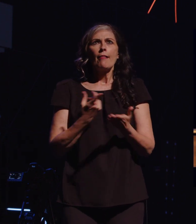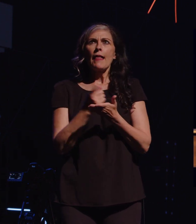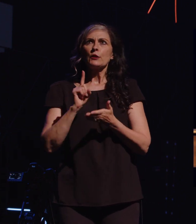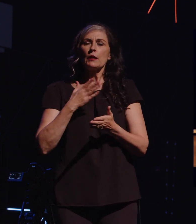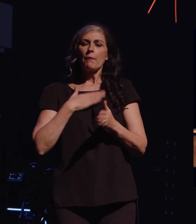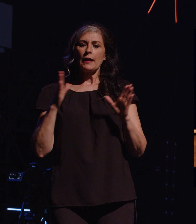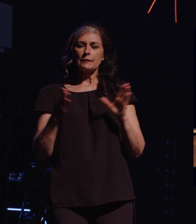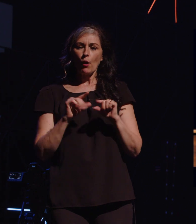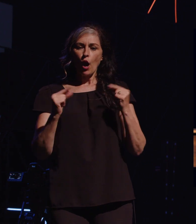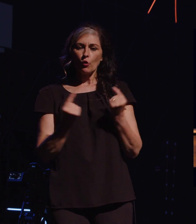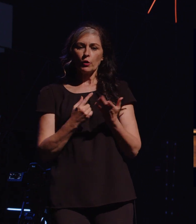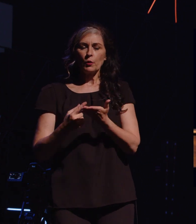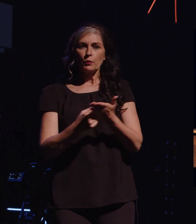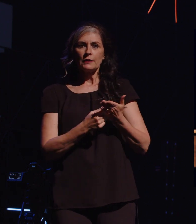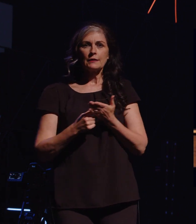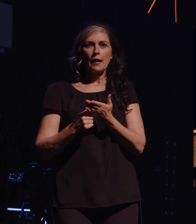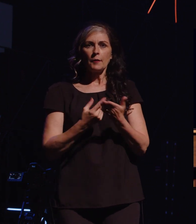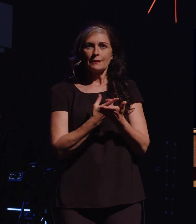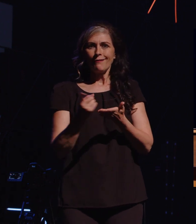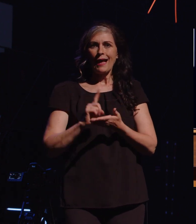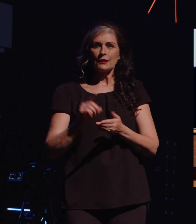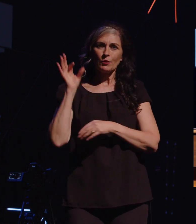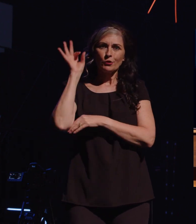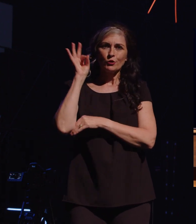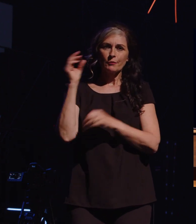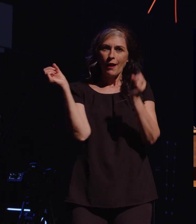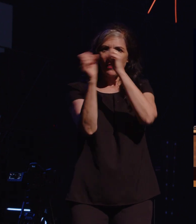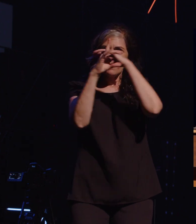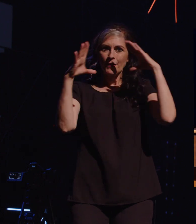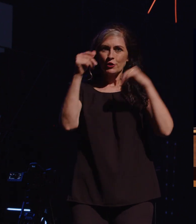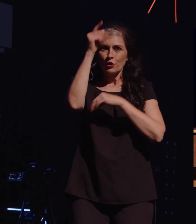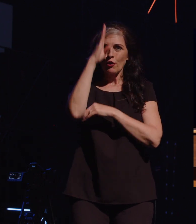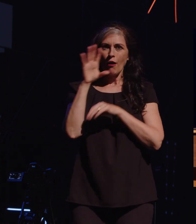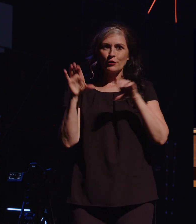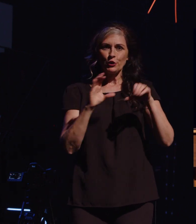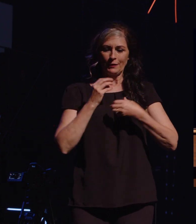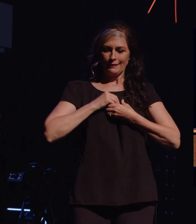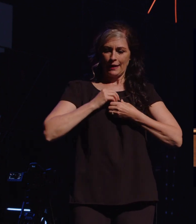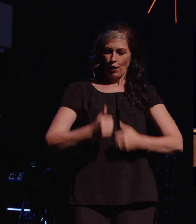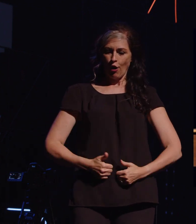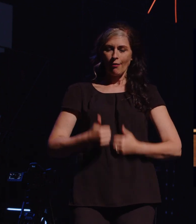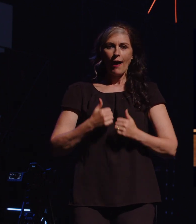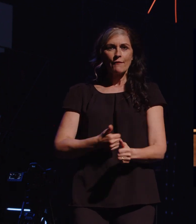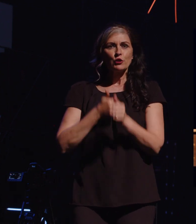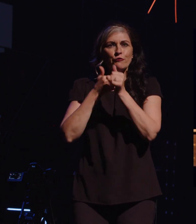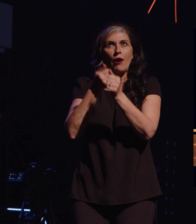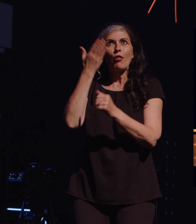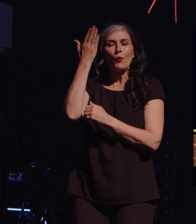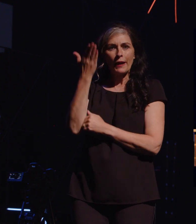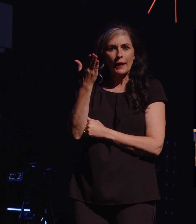week, we went and we talked about last week's sermon and kind of gave the vision of what God wants to do in our life, that he wants us to follow after him, and then he wants us to be a